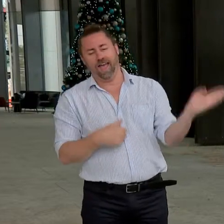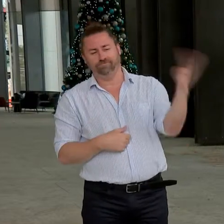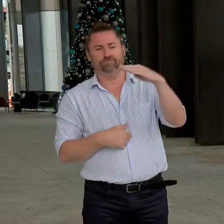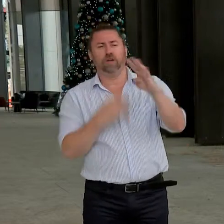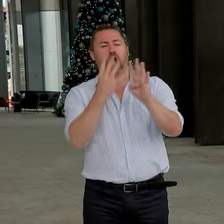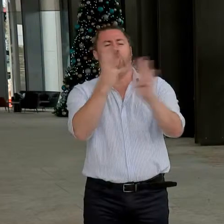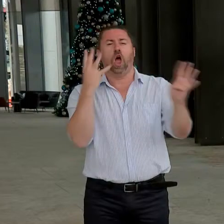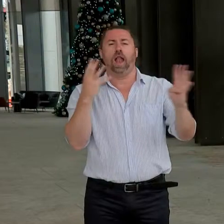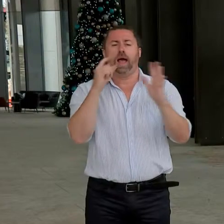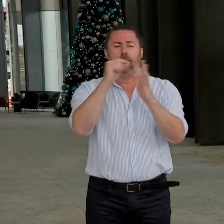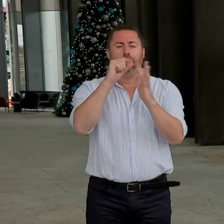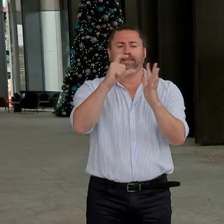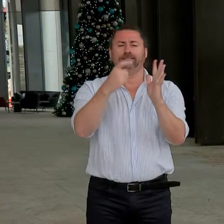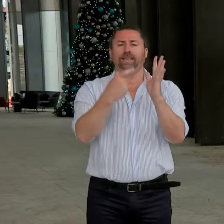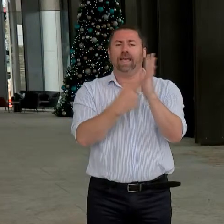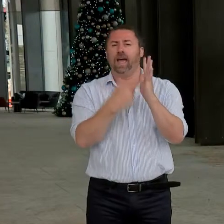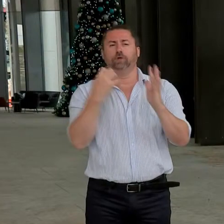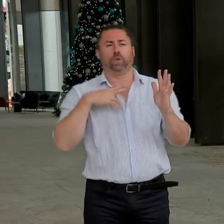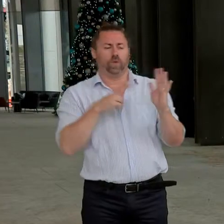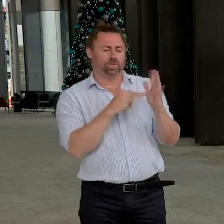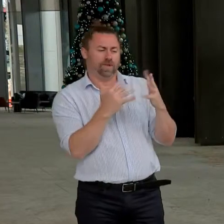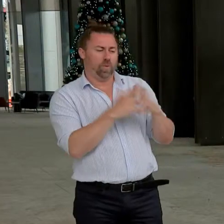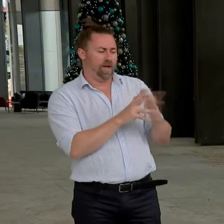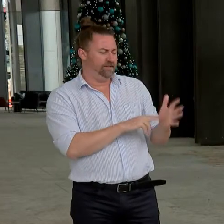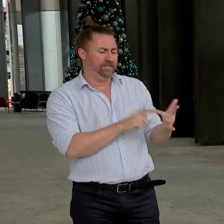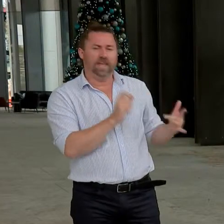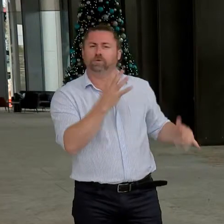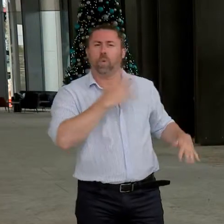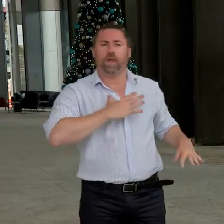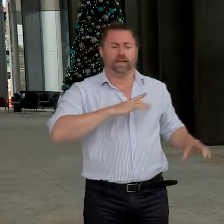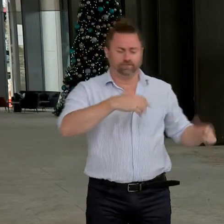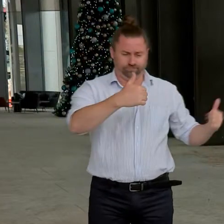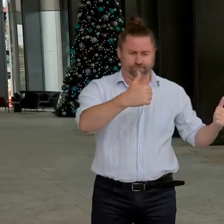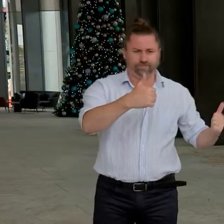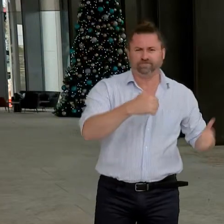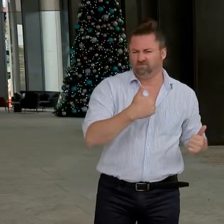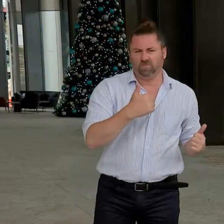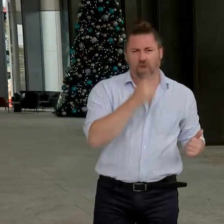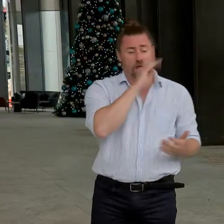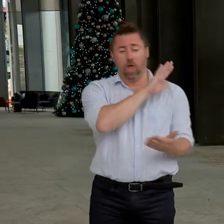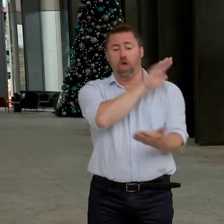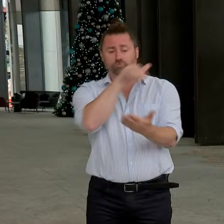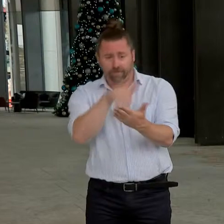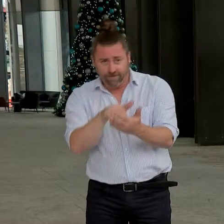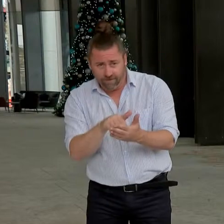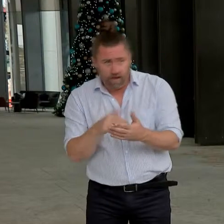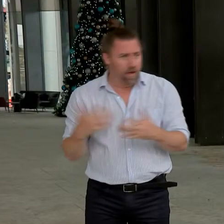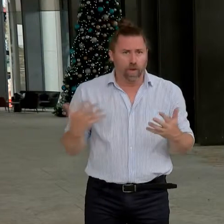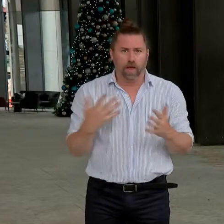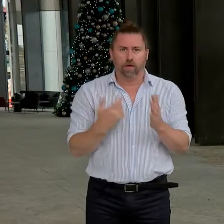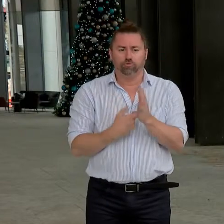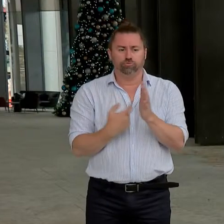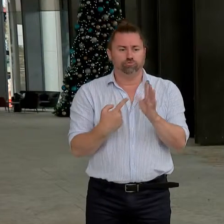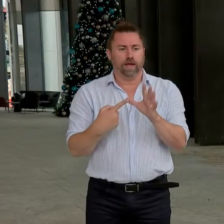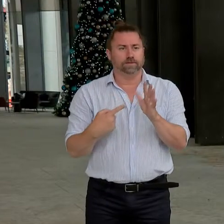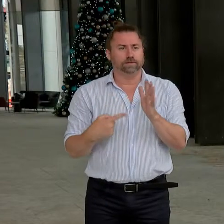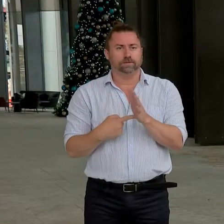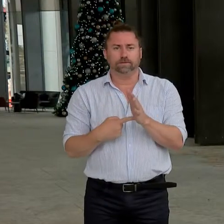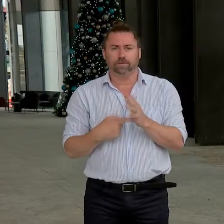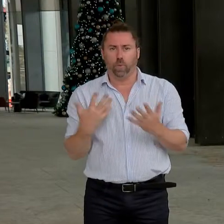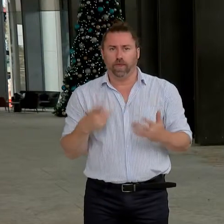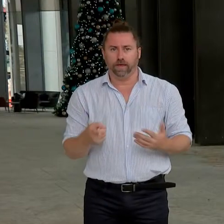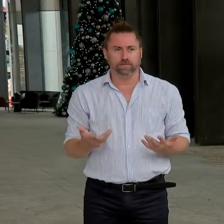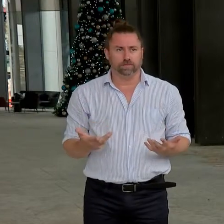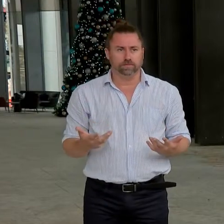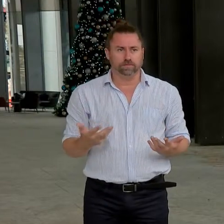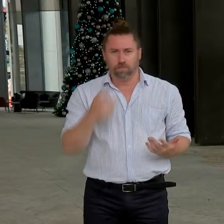PCR test in New South Wales or Victoria, for example, and then people find they can't get access to a RAT test. That's not going to